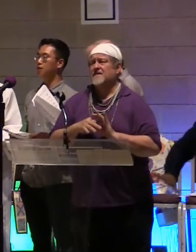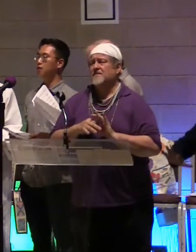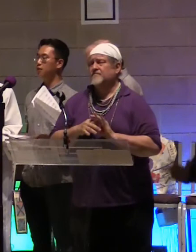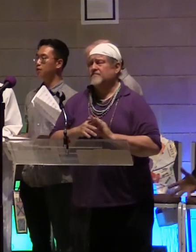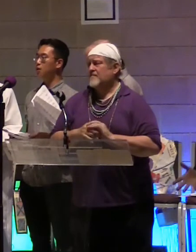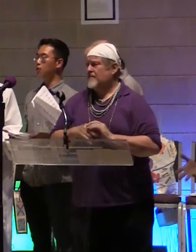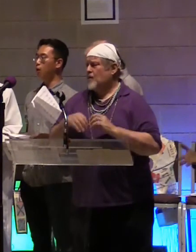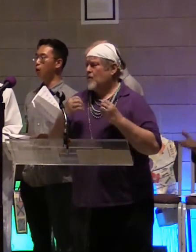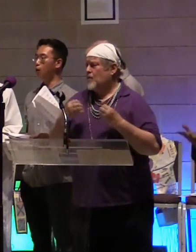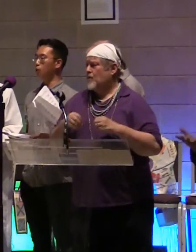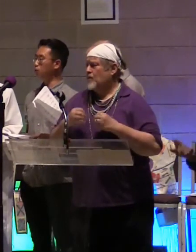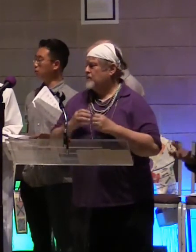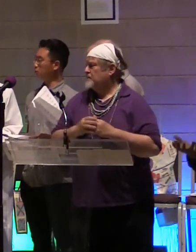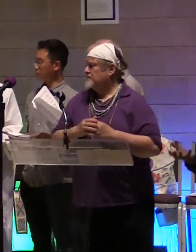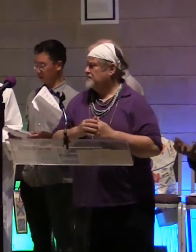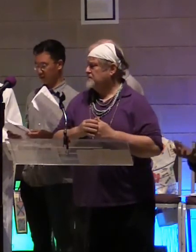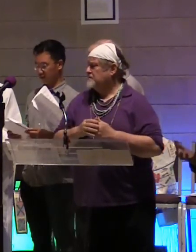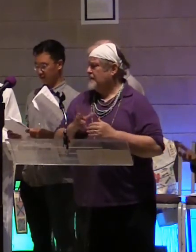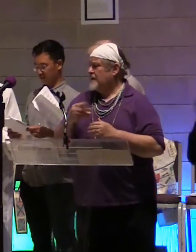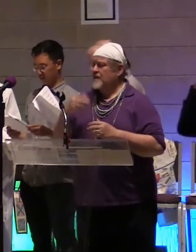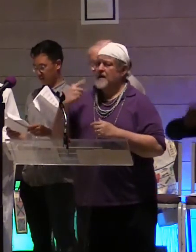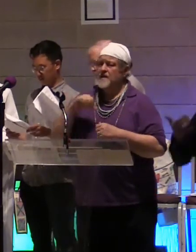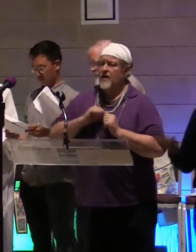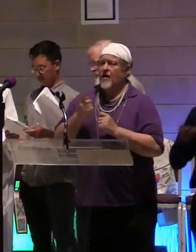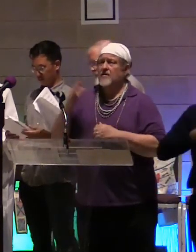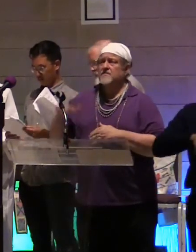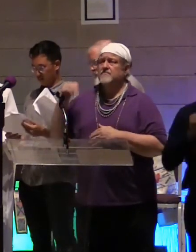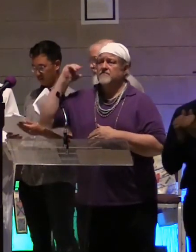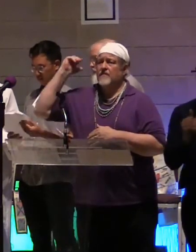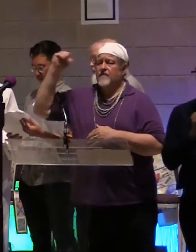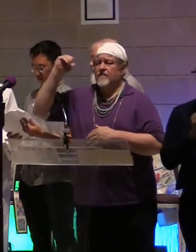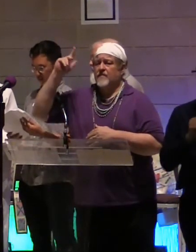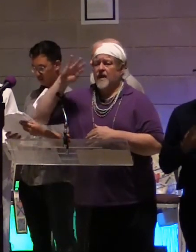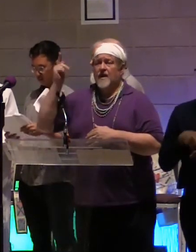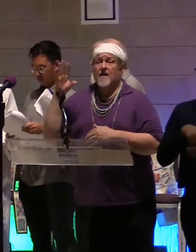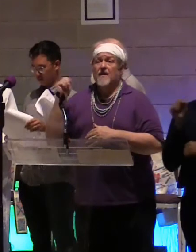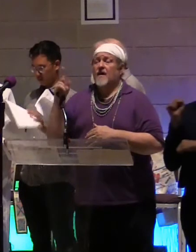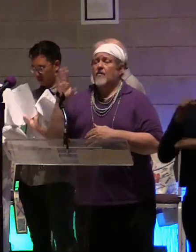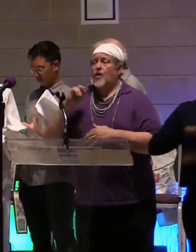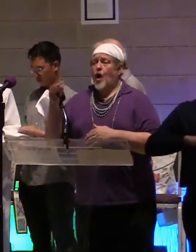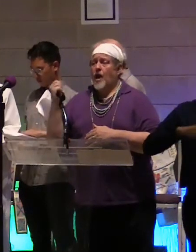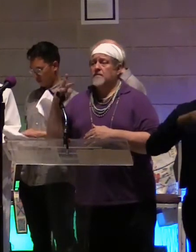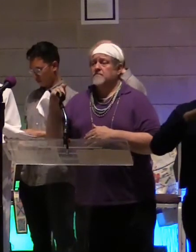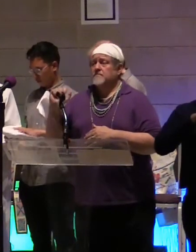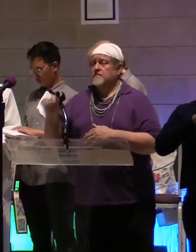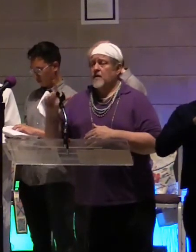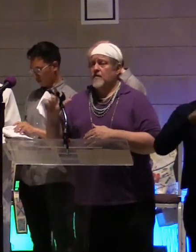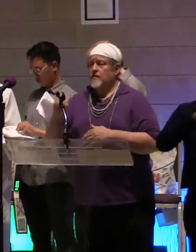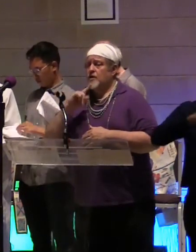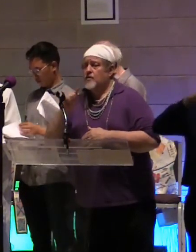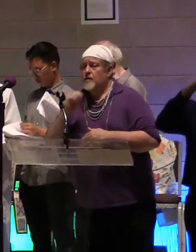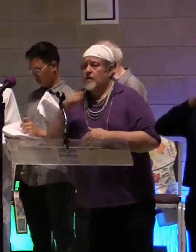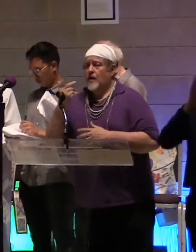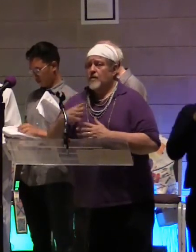united. We stand together, we stand tall, like when they make us dance out of Stonewall. That's proof that if